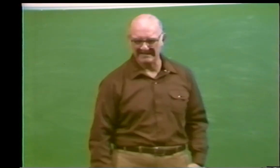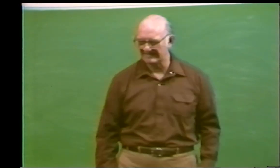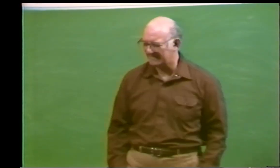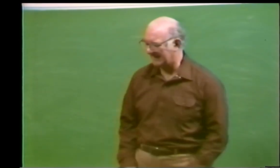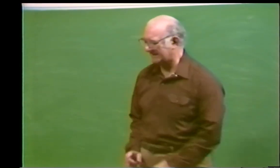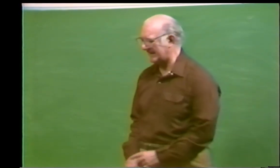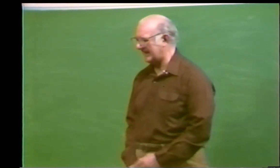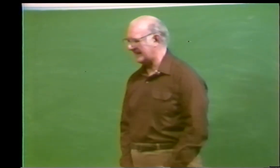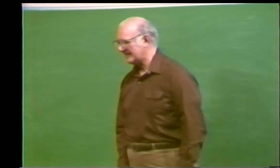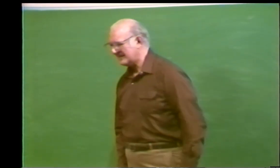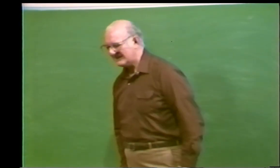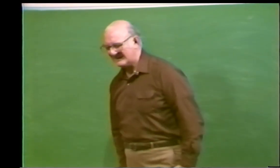I can.